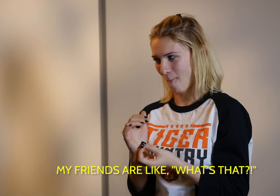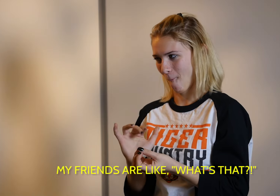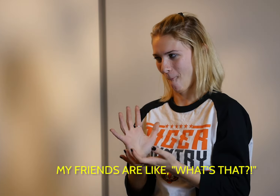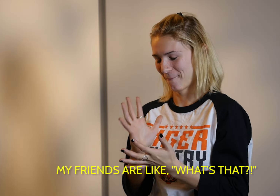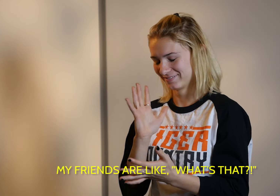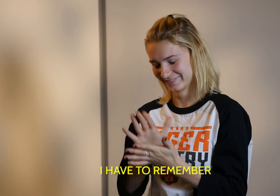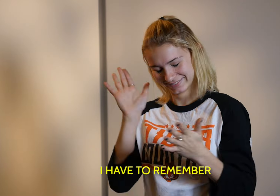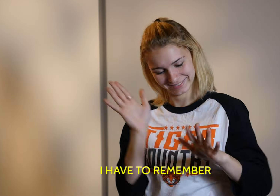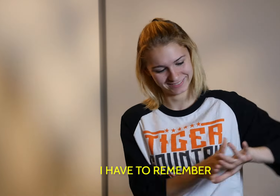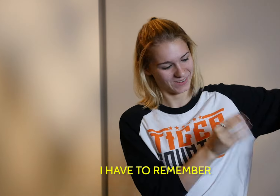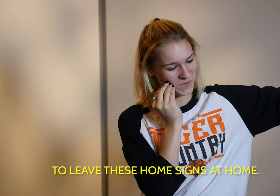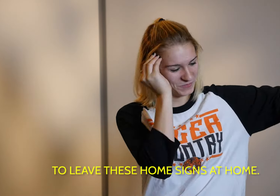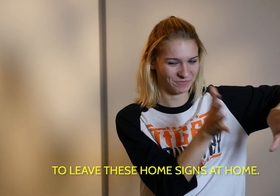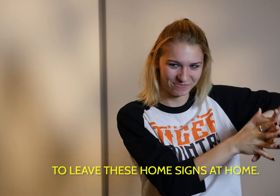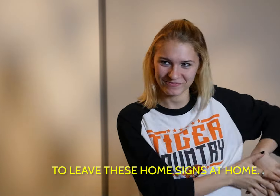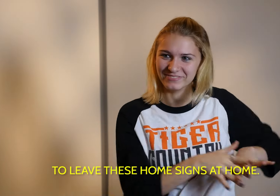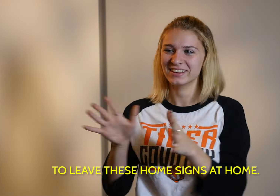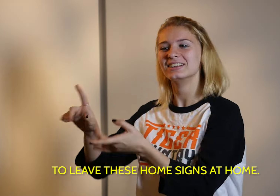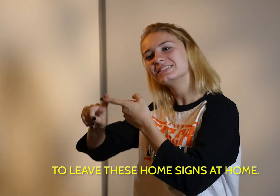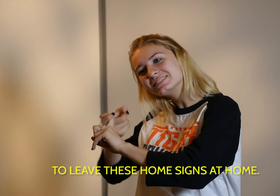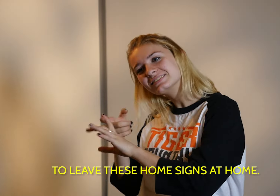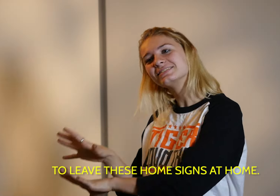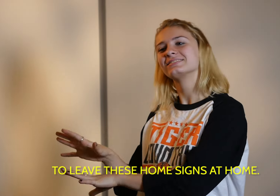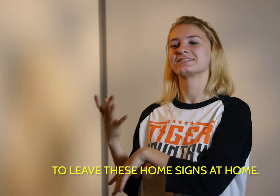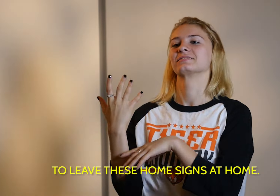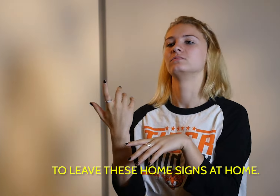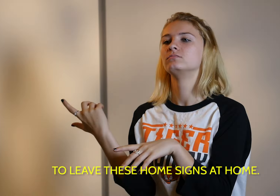"What's that?" And I have to remember to leave these home signs at home.